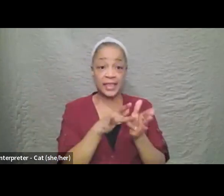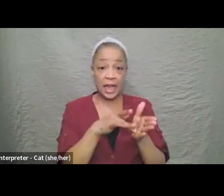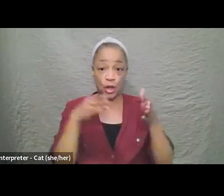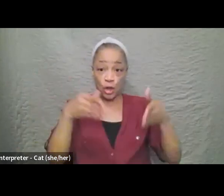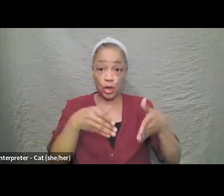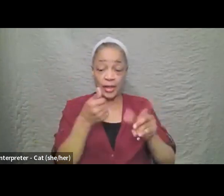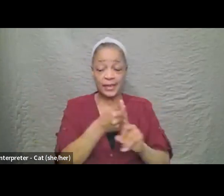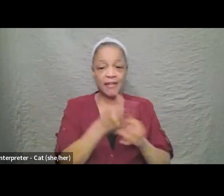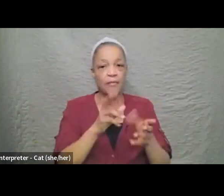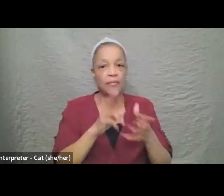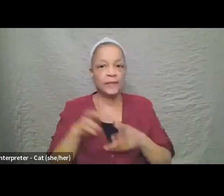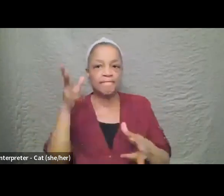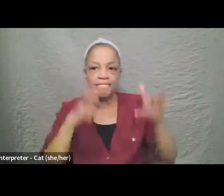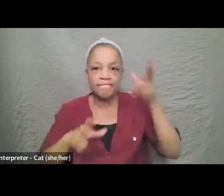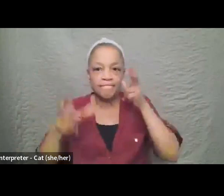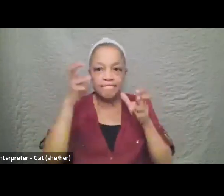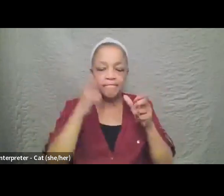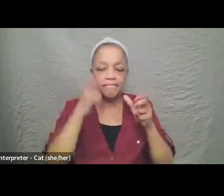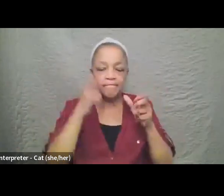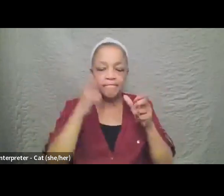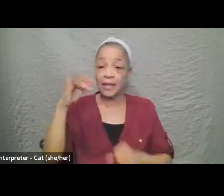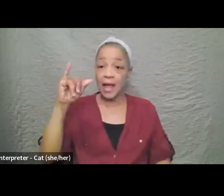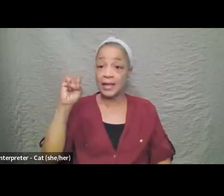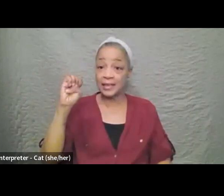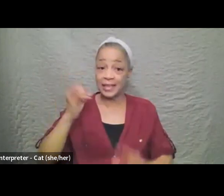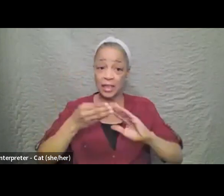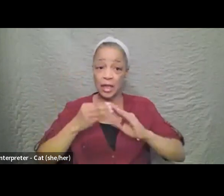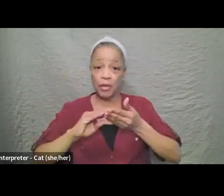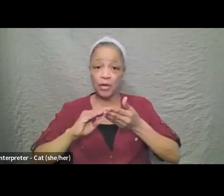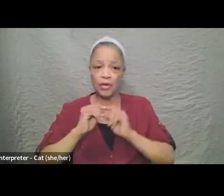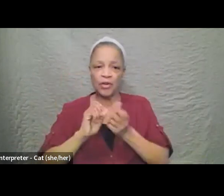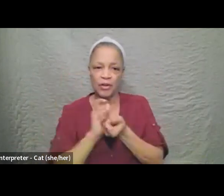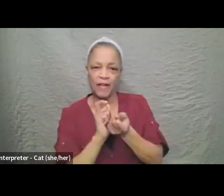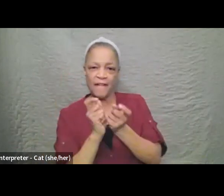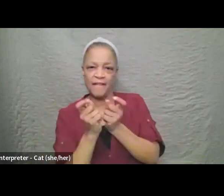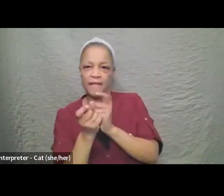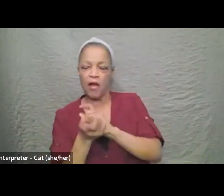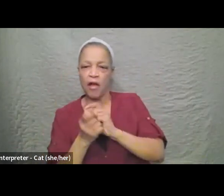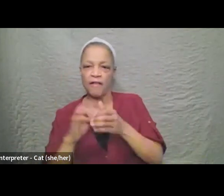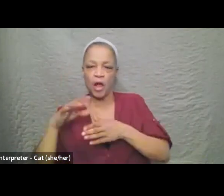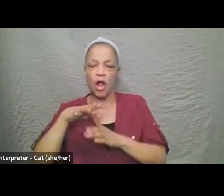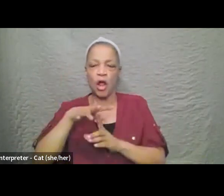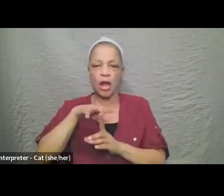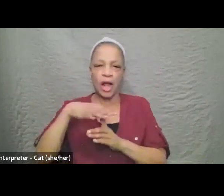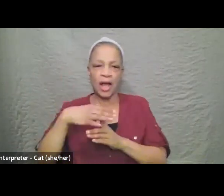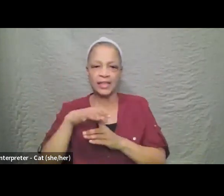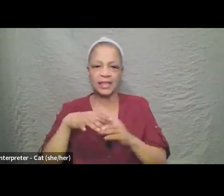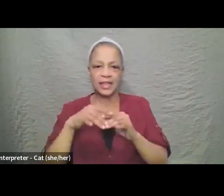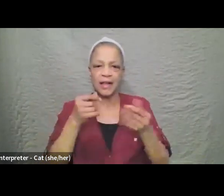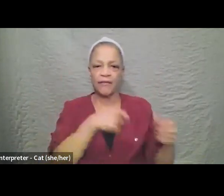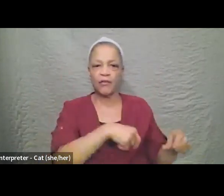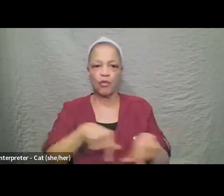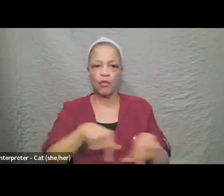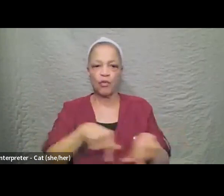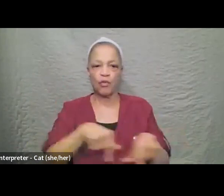understand the ISE community to help evolve our contextual framework for equity. This informs